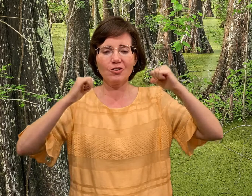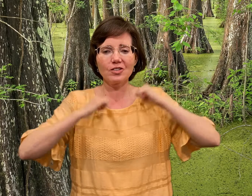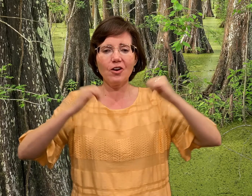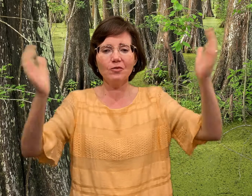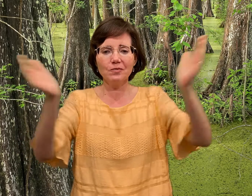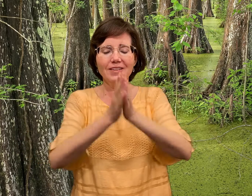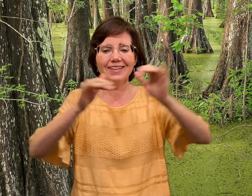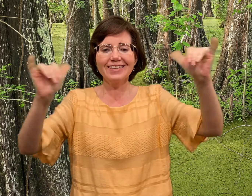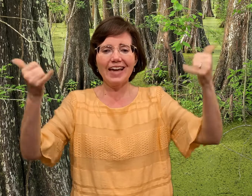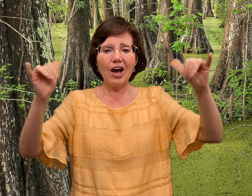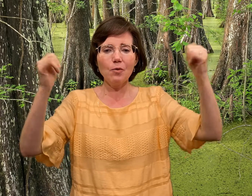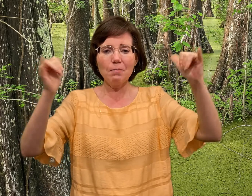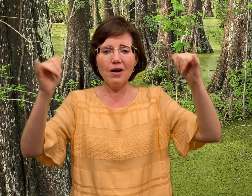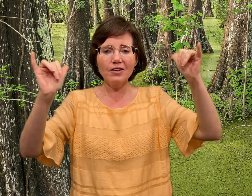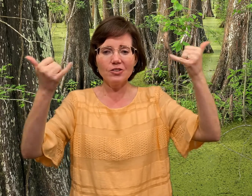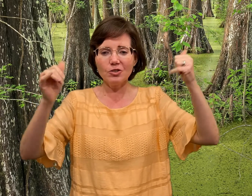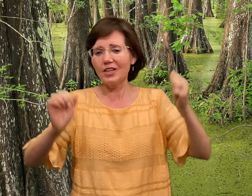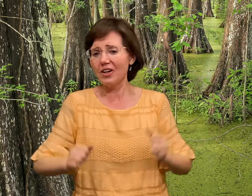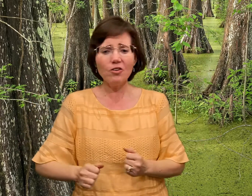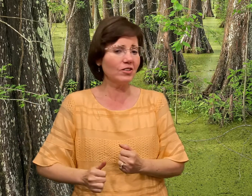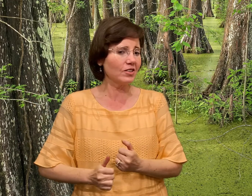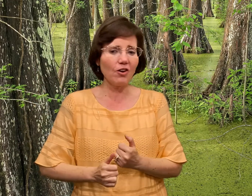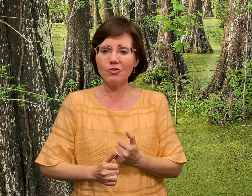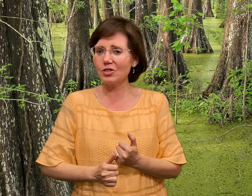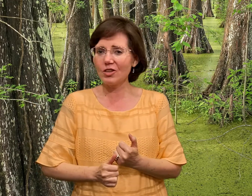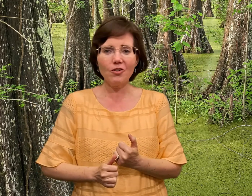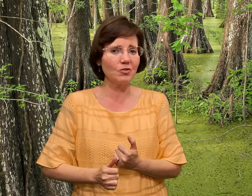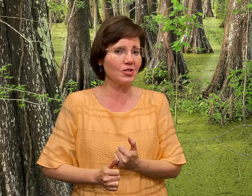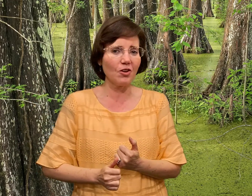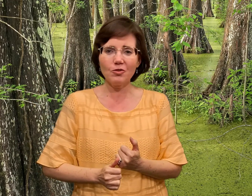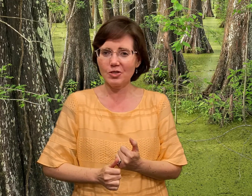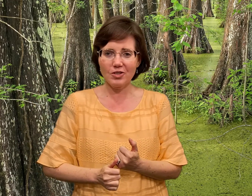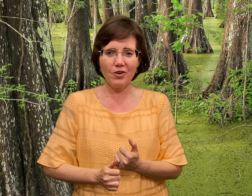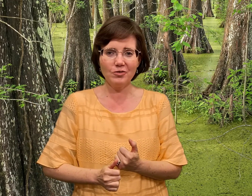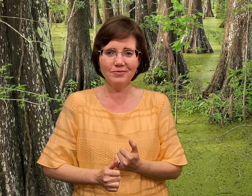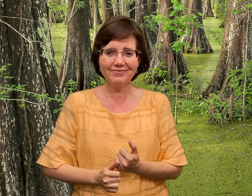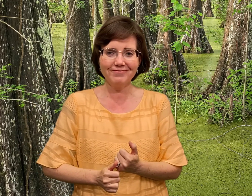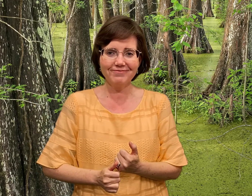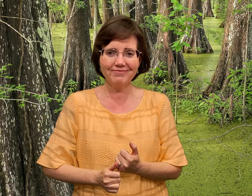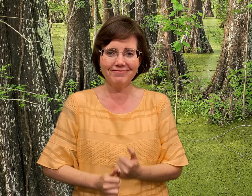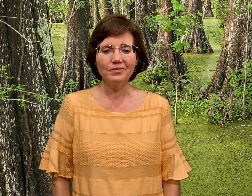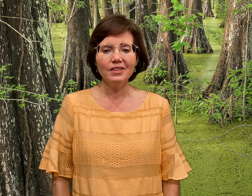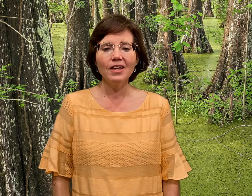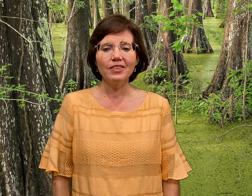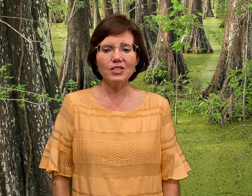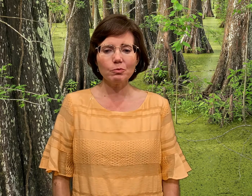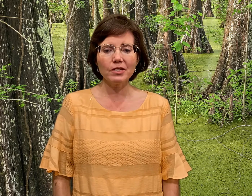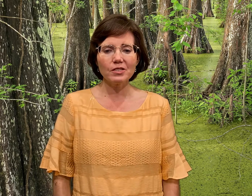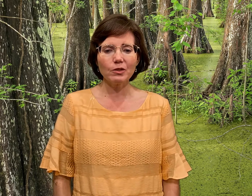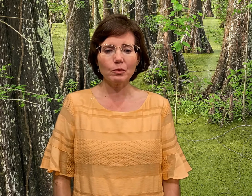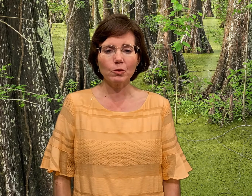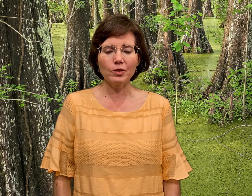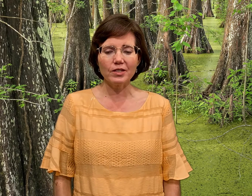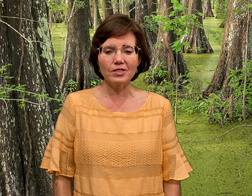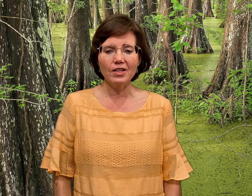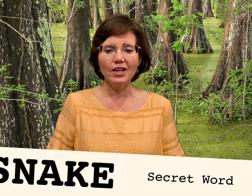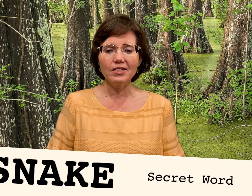go cowabunga dude. They don't go slow, slow, slow. This week's secret word is